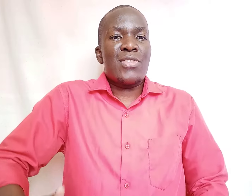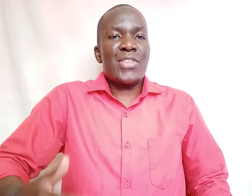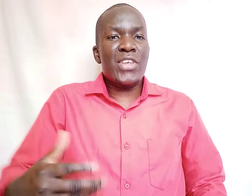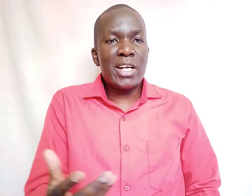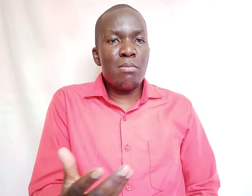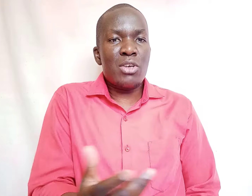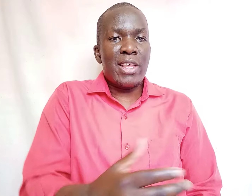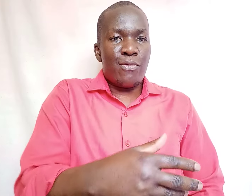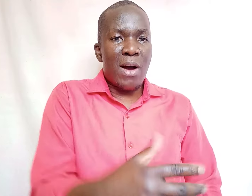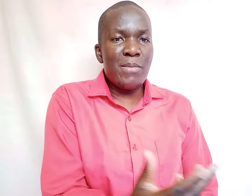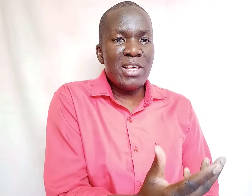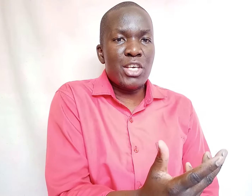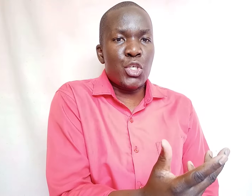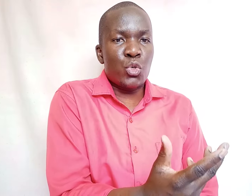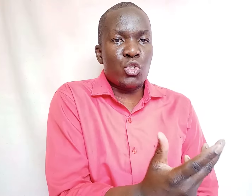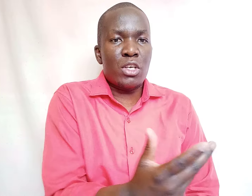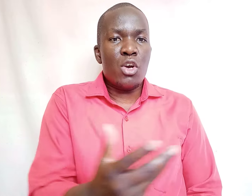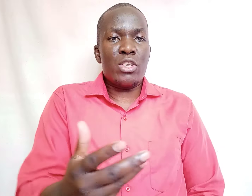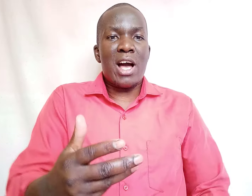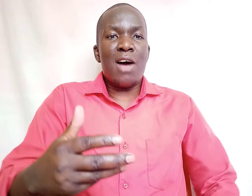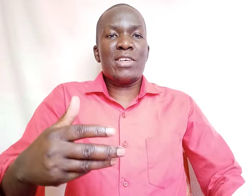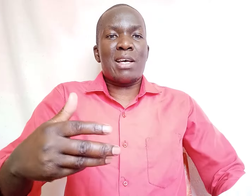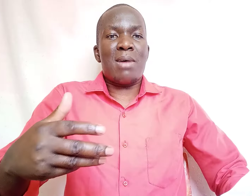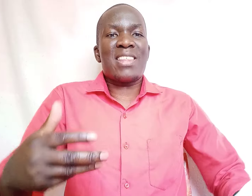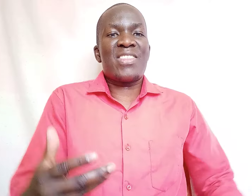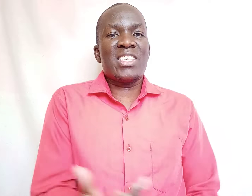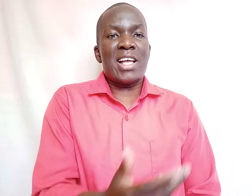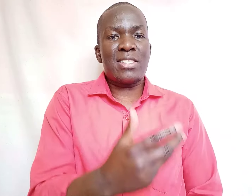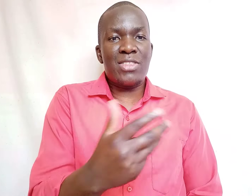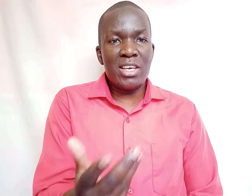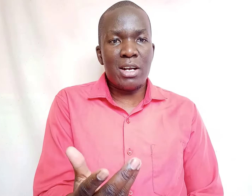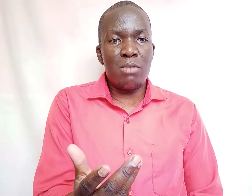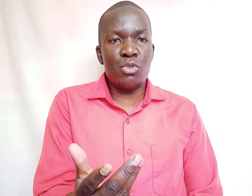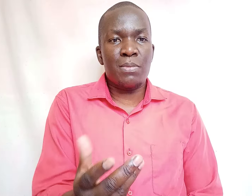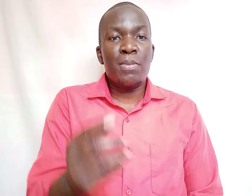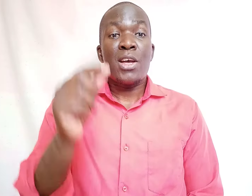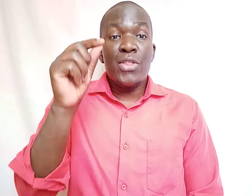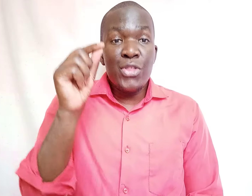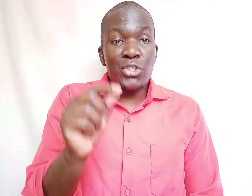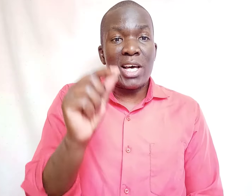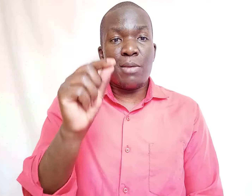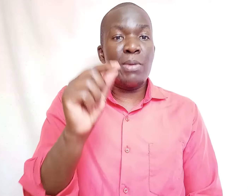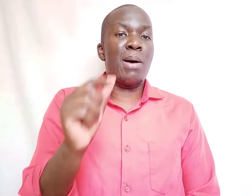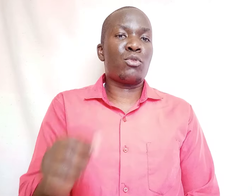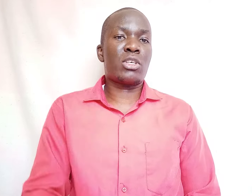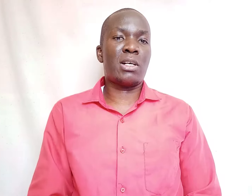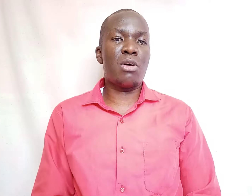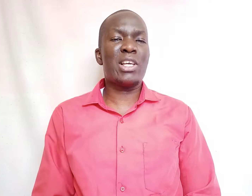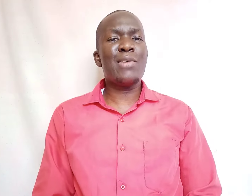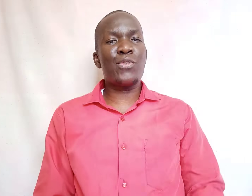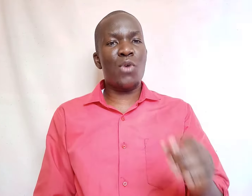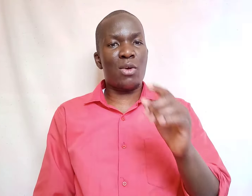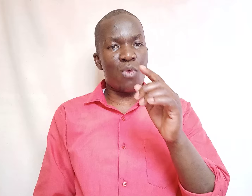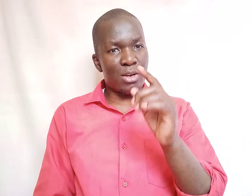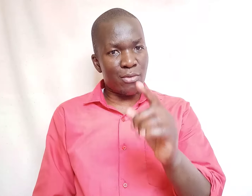are thinking about their family issues or they are having some other things they are thinking about. Those are the people I'm talking about. If you are one of